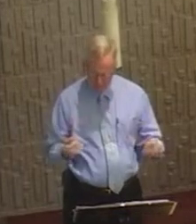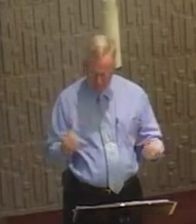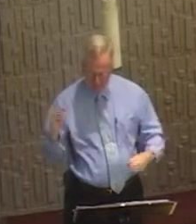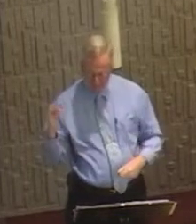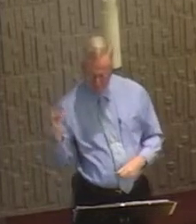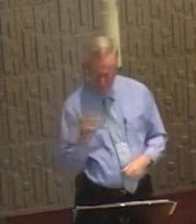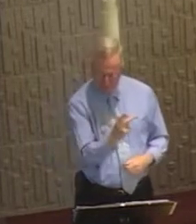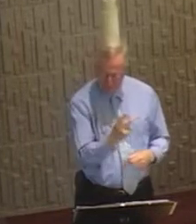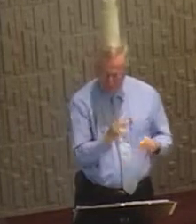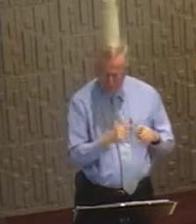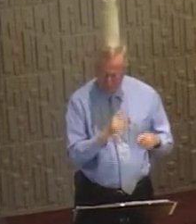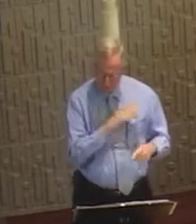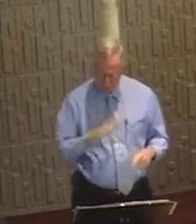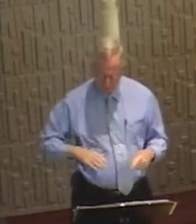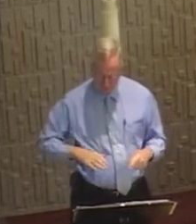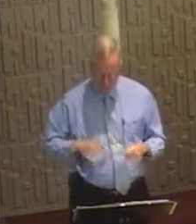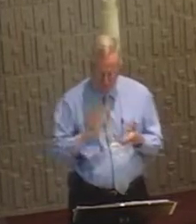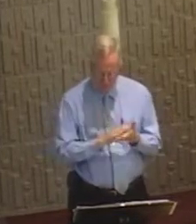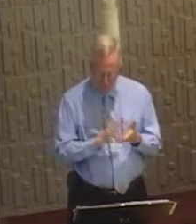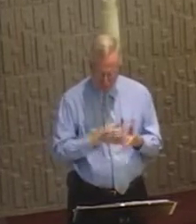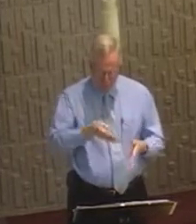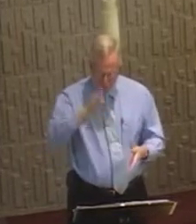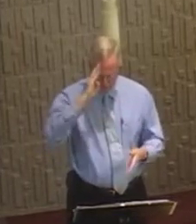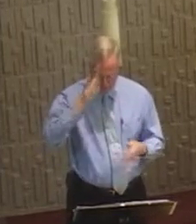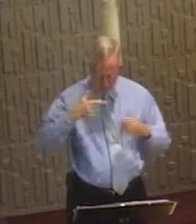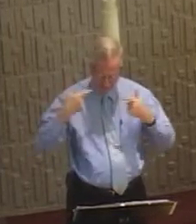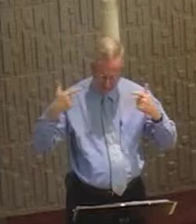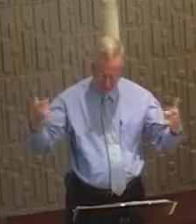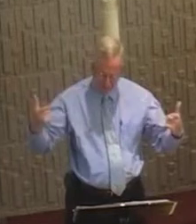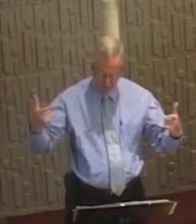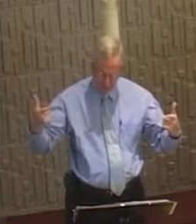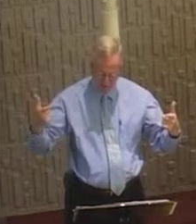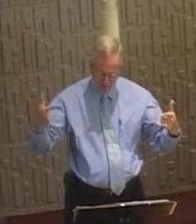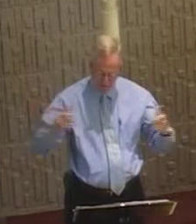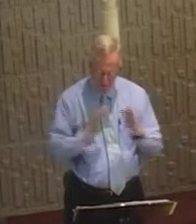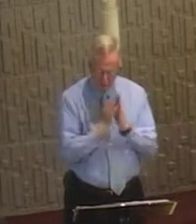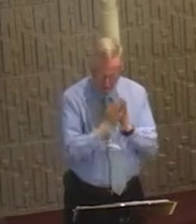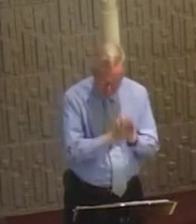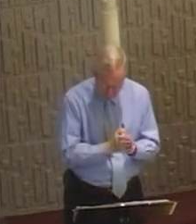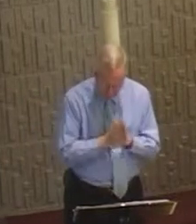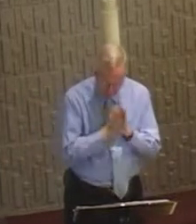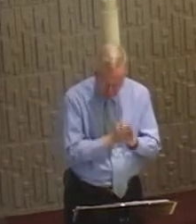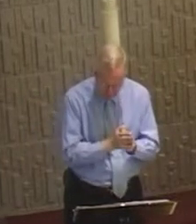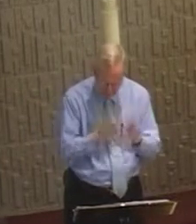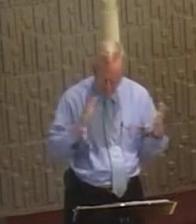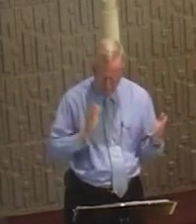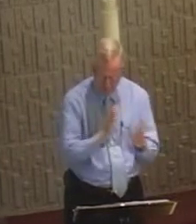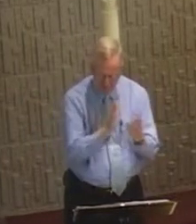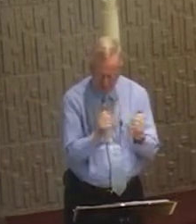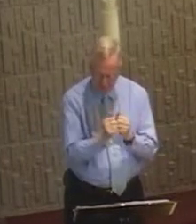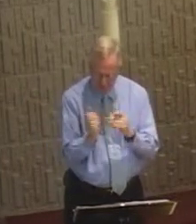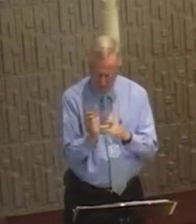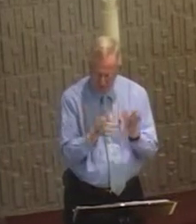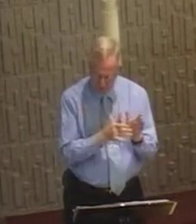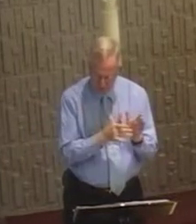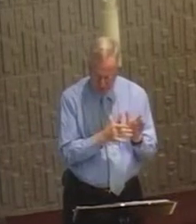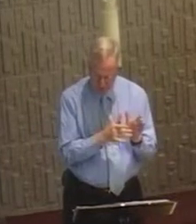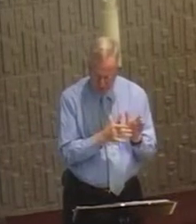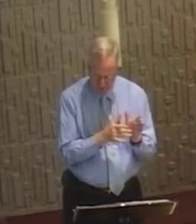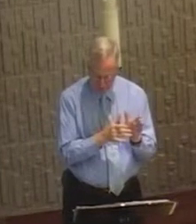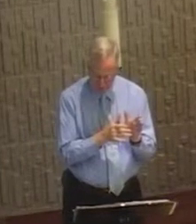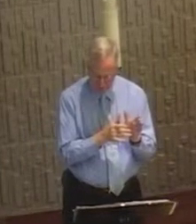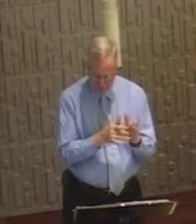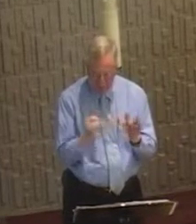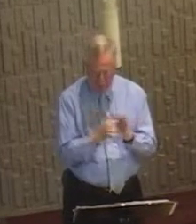And he fell at the feet of Jesus and thanked him. He was a Samaritan. Jesus said